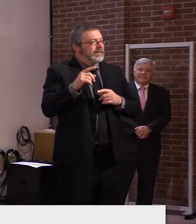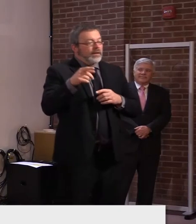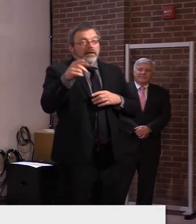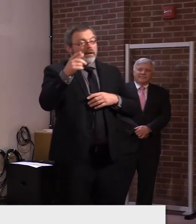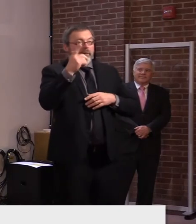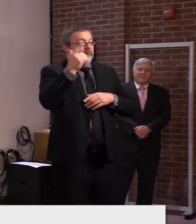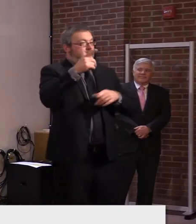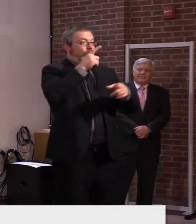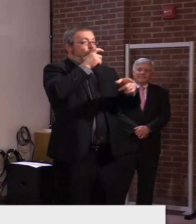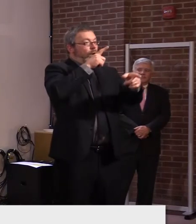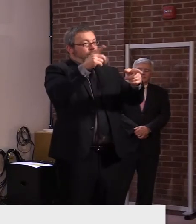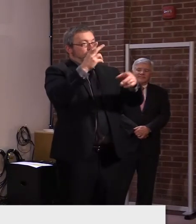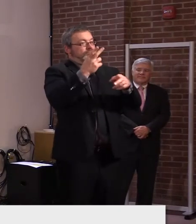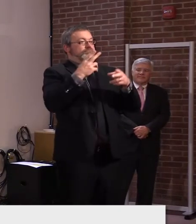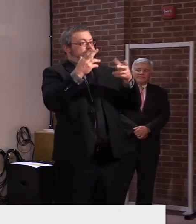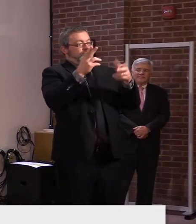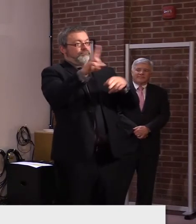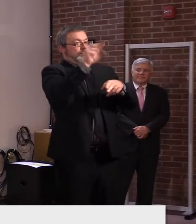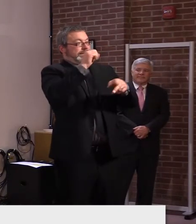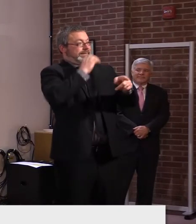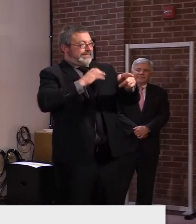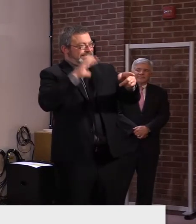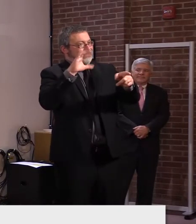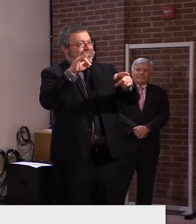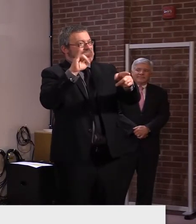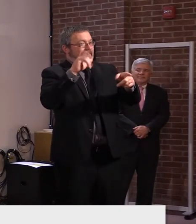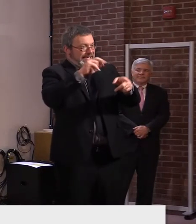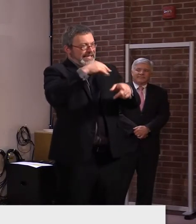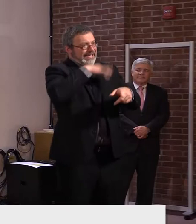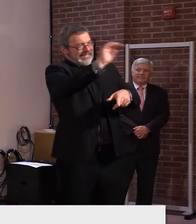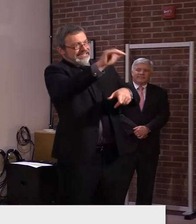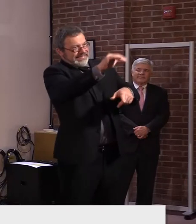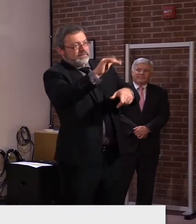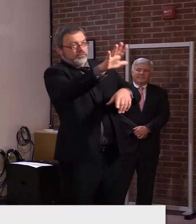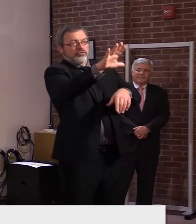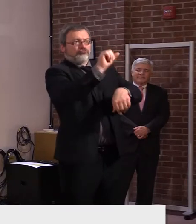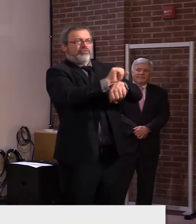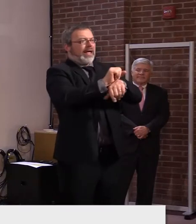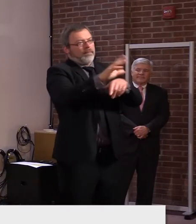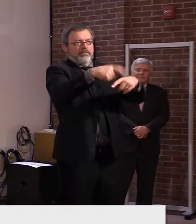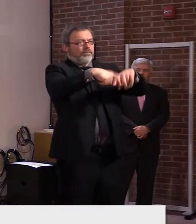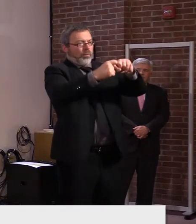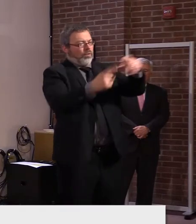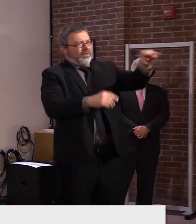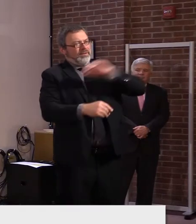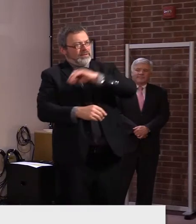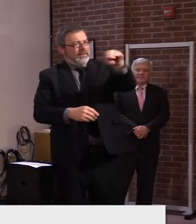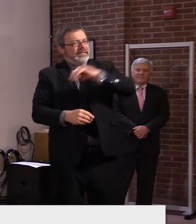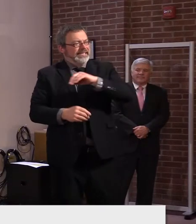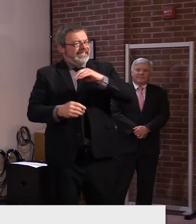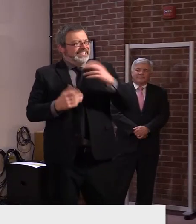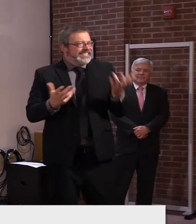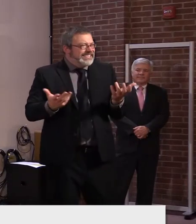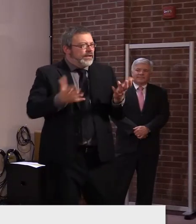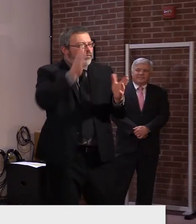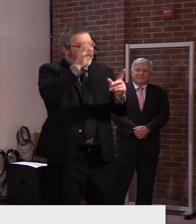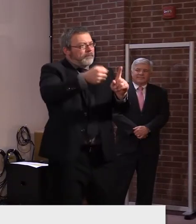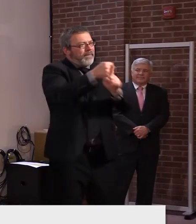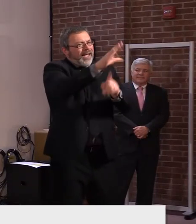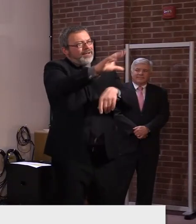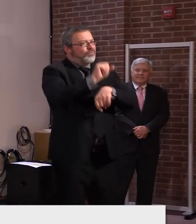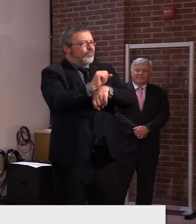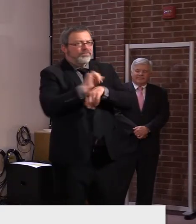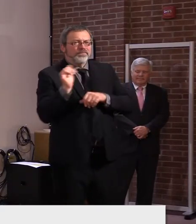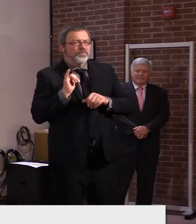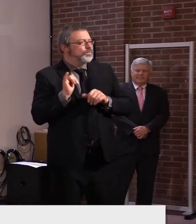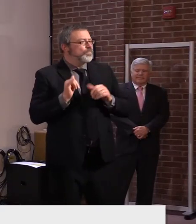not sure if that's something that we could do at this point in time, but the Reserve Corps is a great idea. I mean, I haven't heard